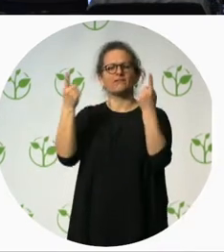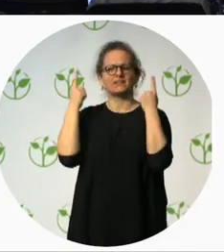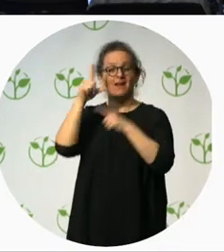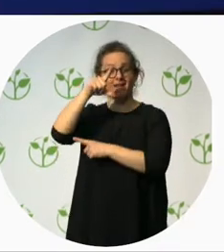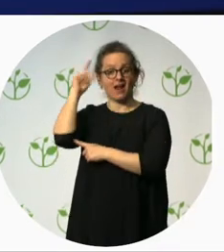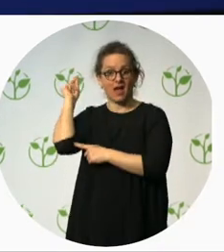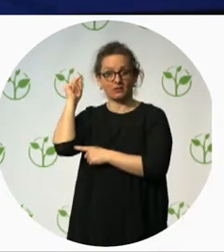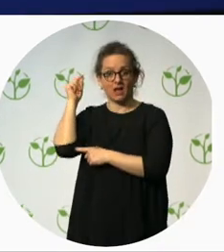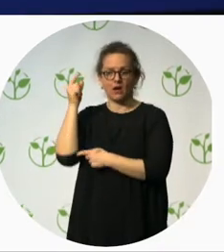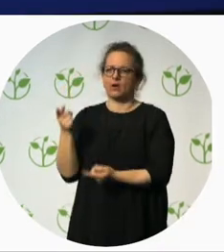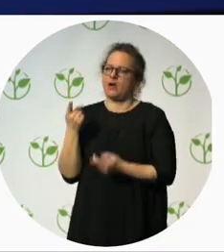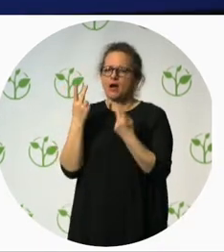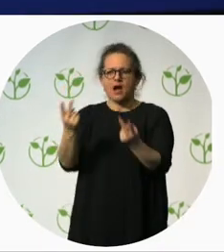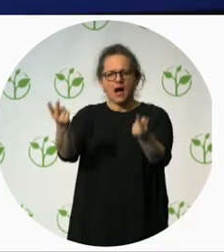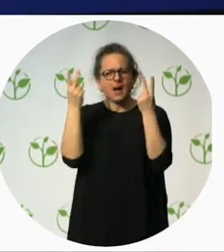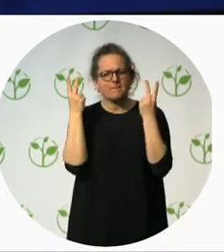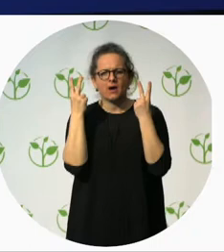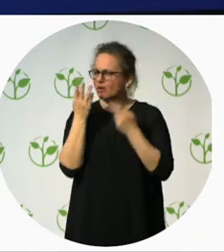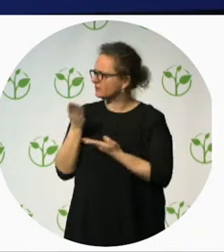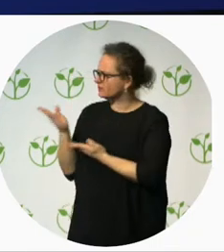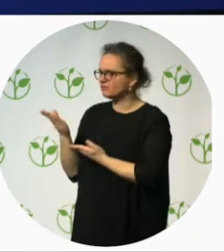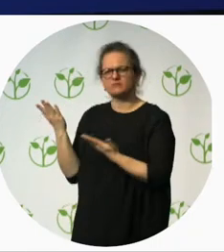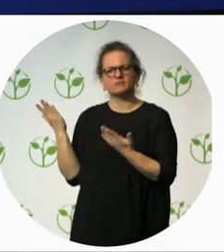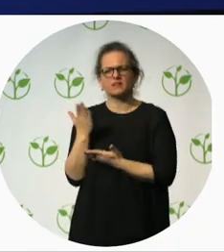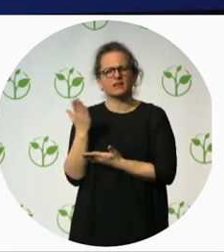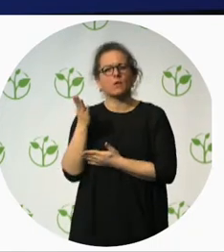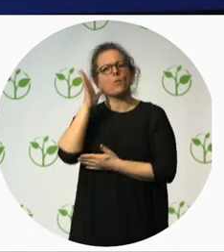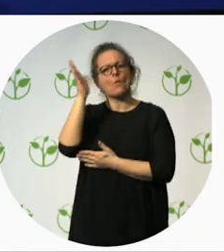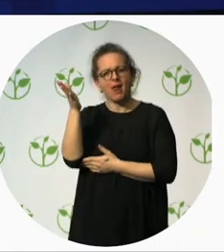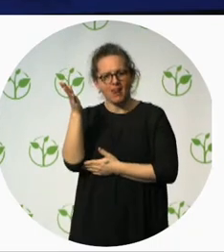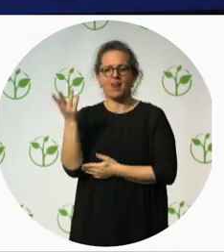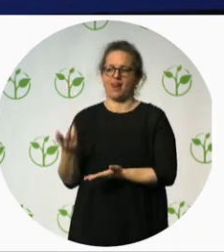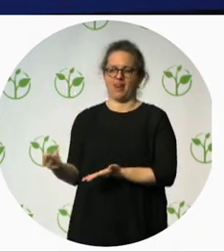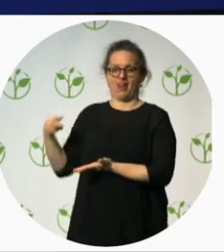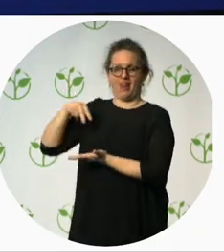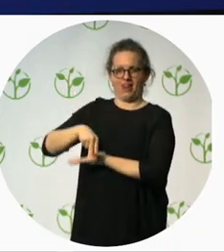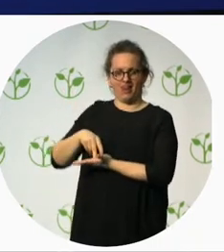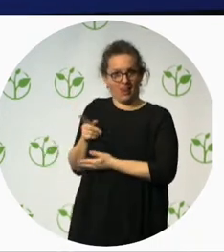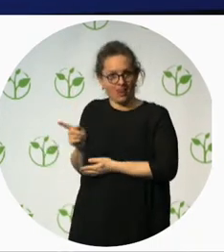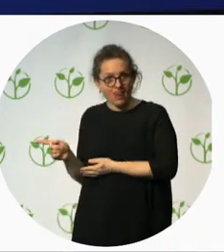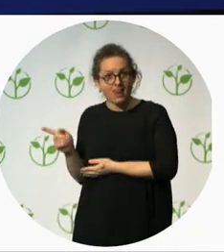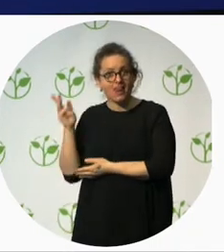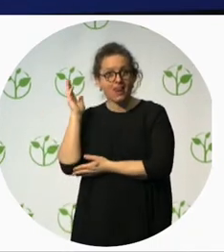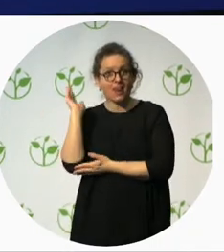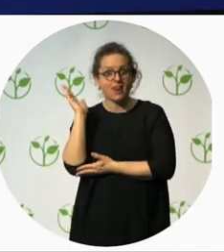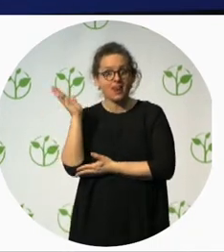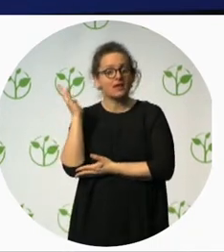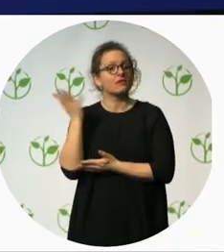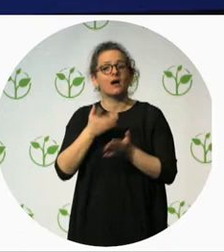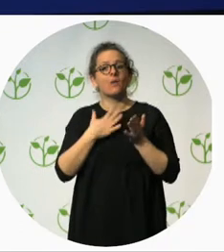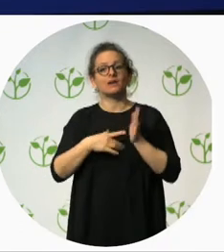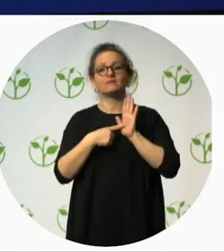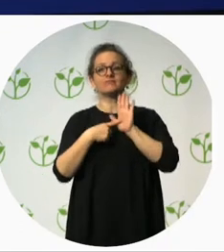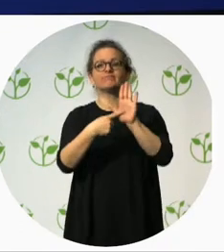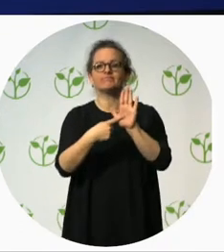Bobbi is going to speak from this side of the room. And I think what we wanted to make the point is, because from this side of the room,